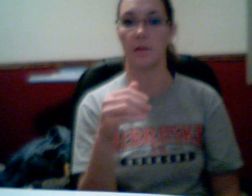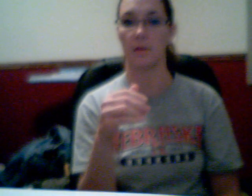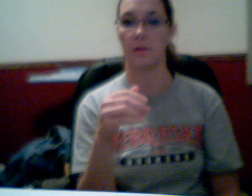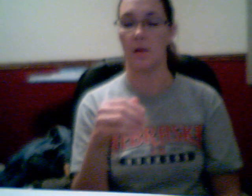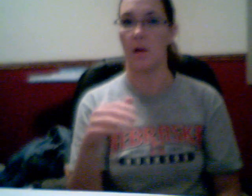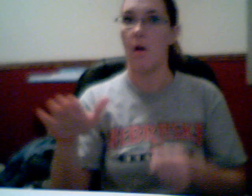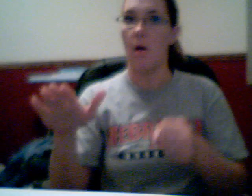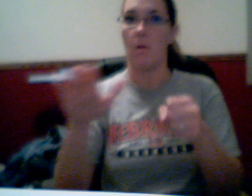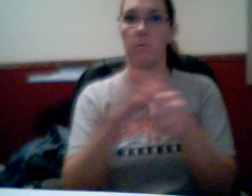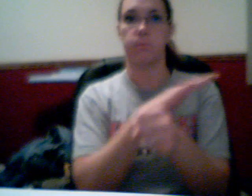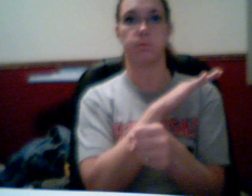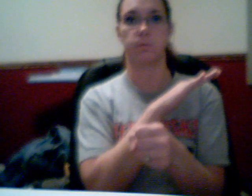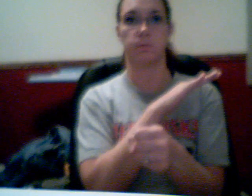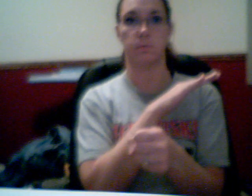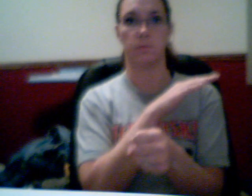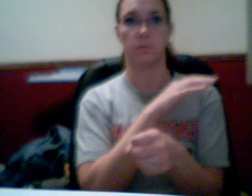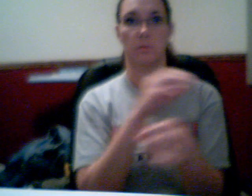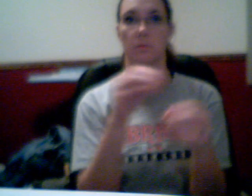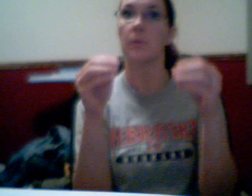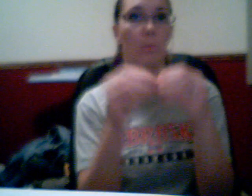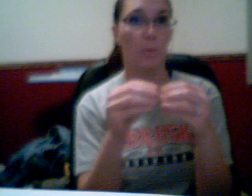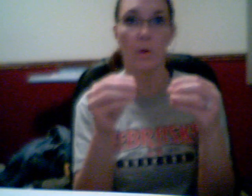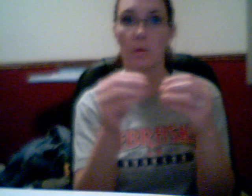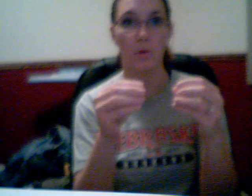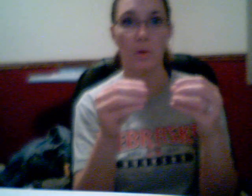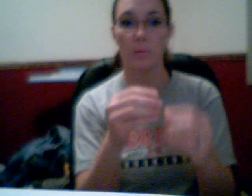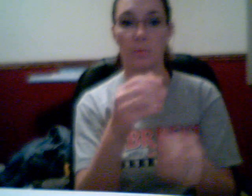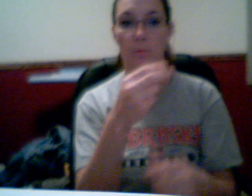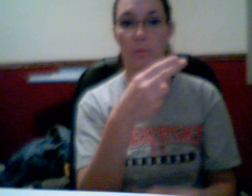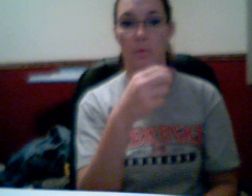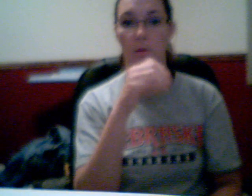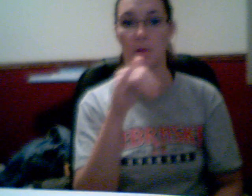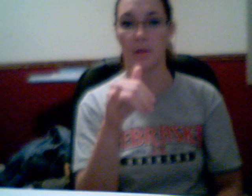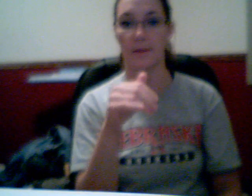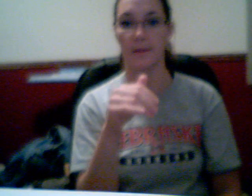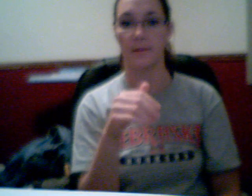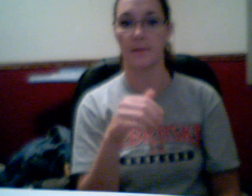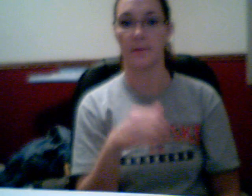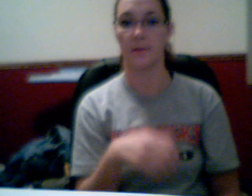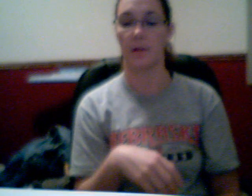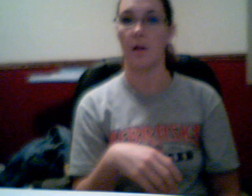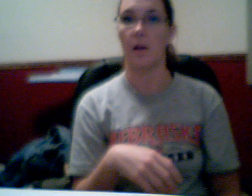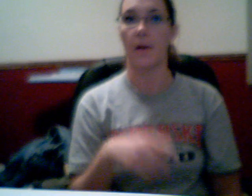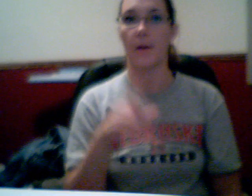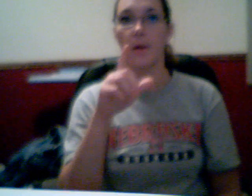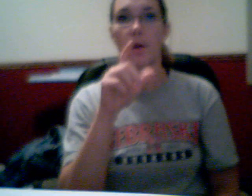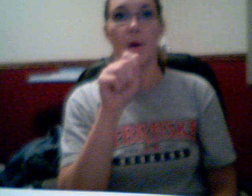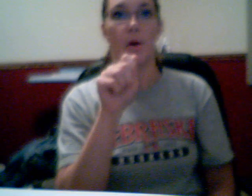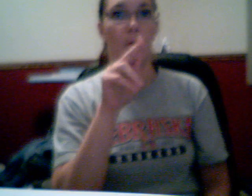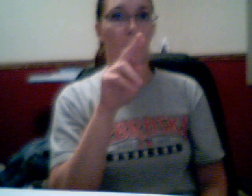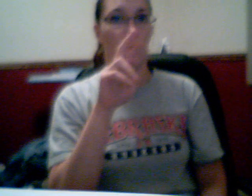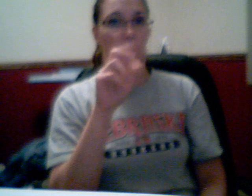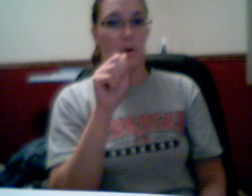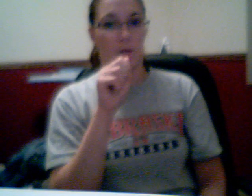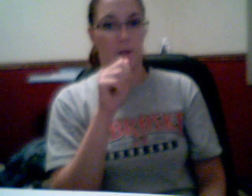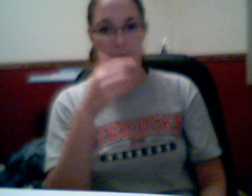trees. He rested one foot on David's broad hip and clambered up onto the load of hay. You've done a